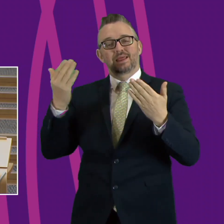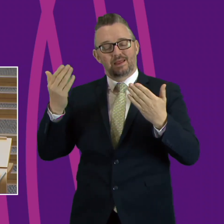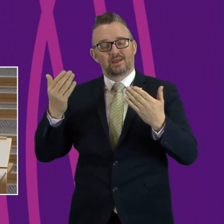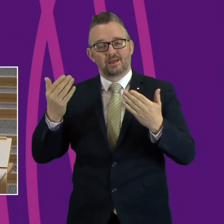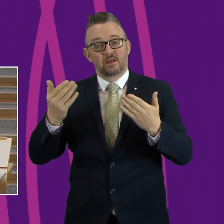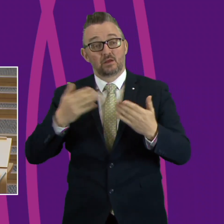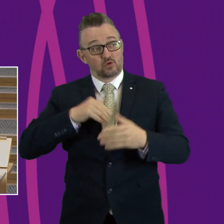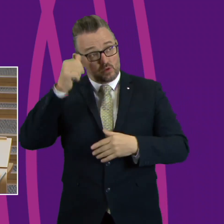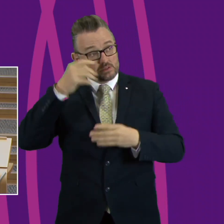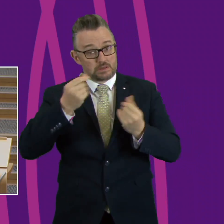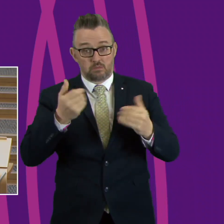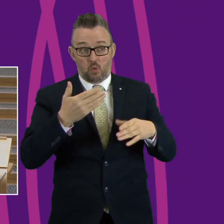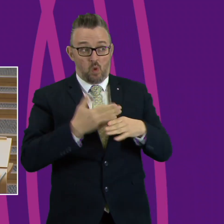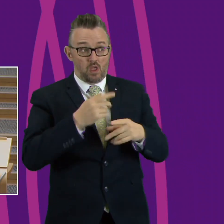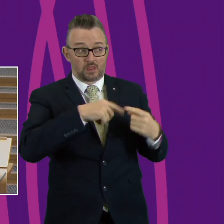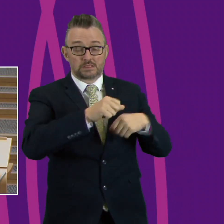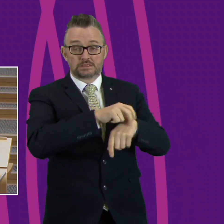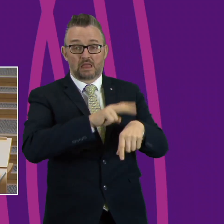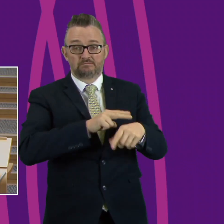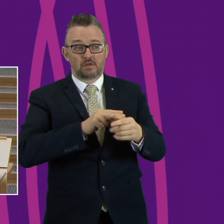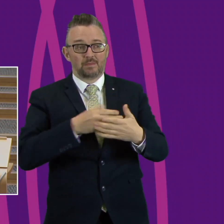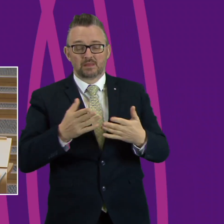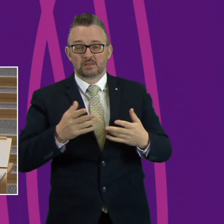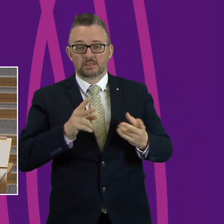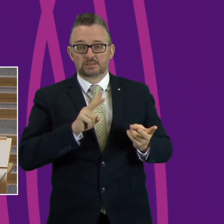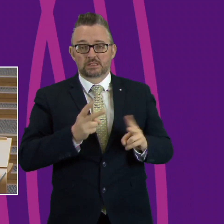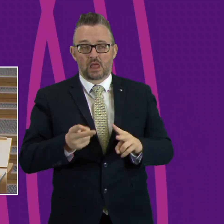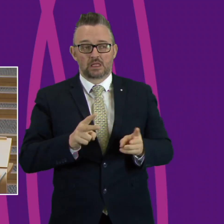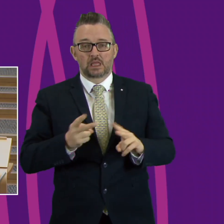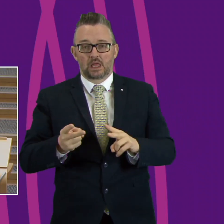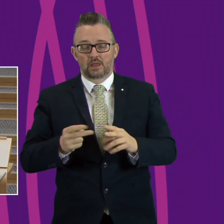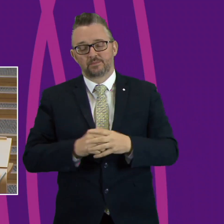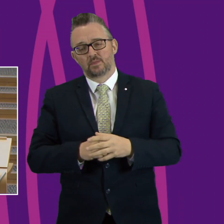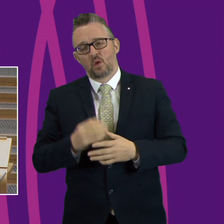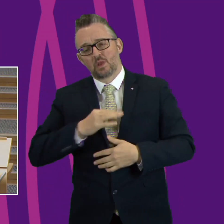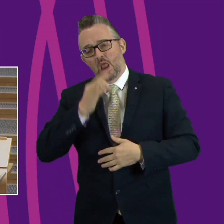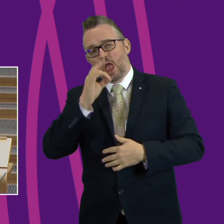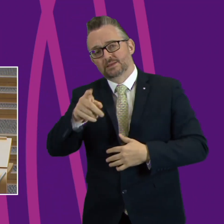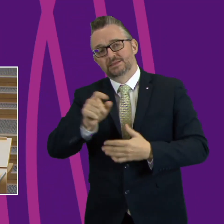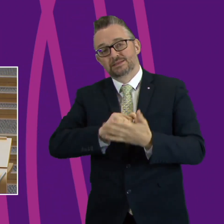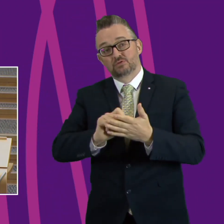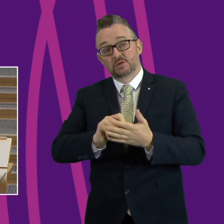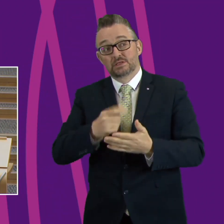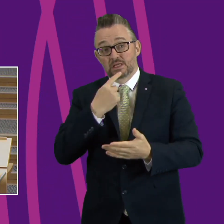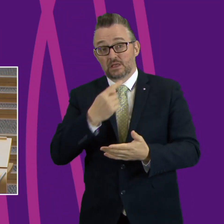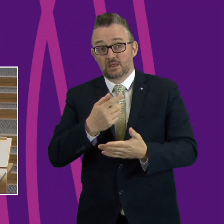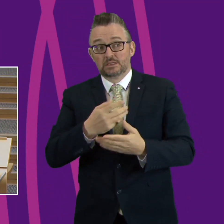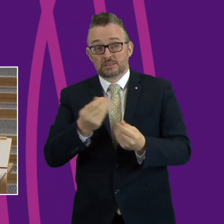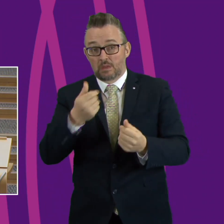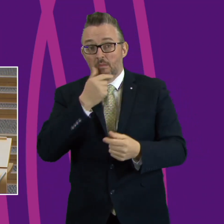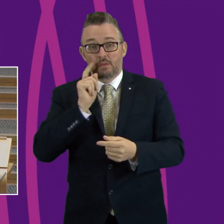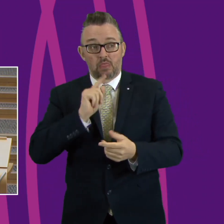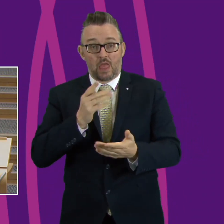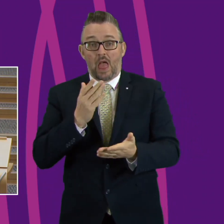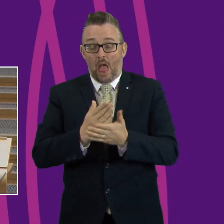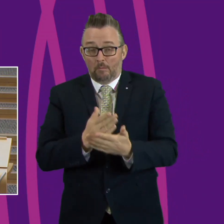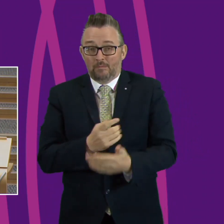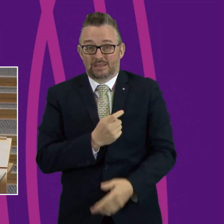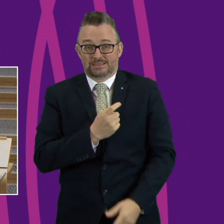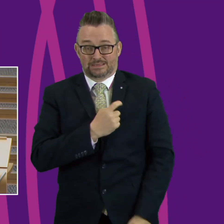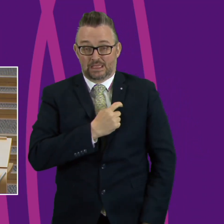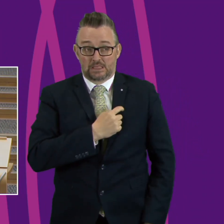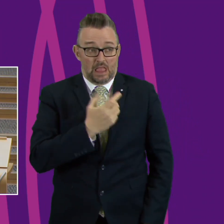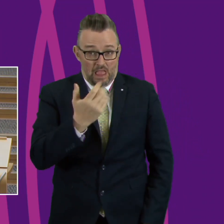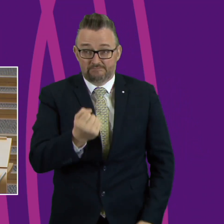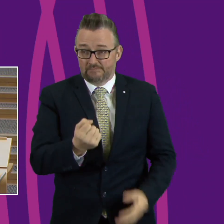have died in the line of duty. Does she recognise that people are scared and are right to raise issues